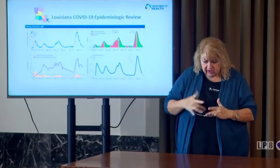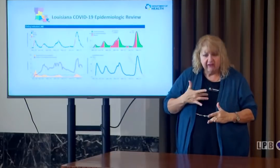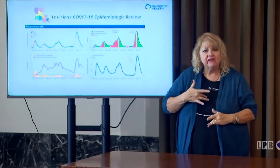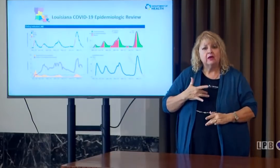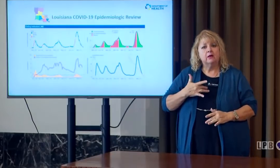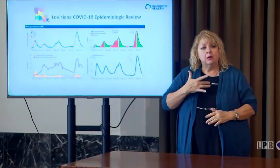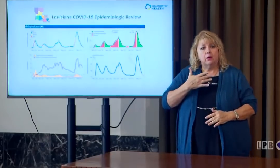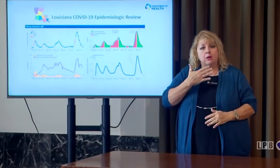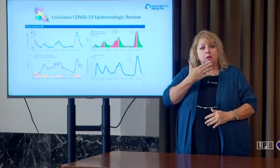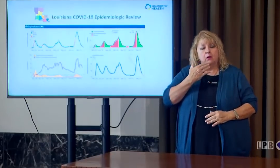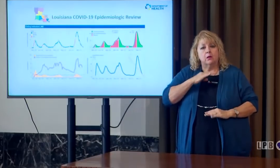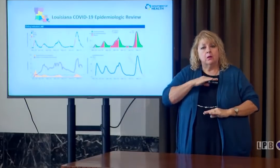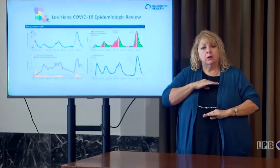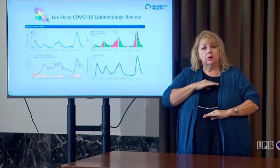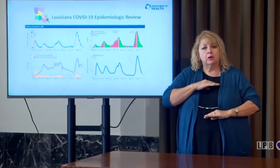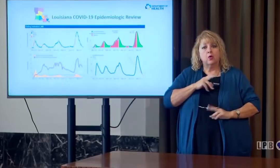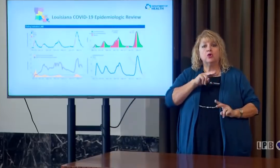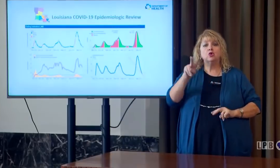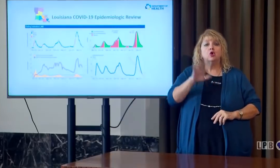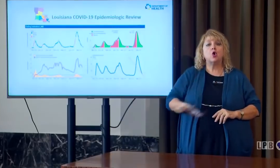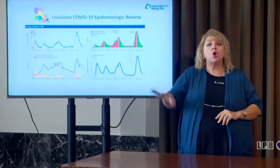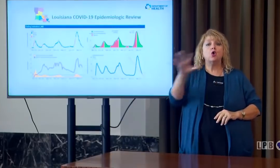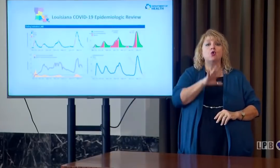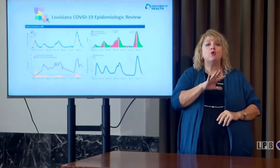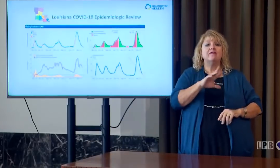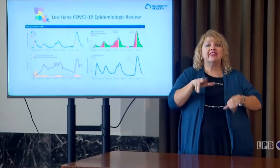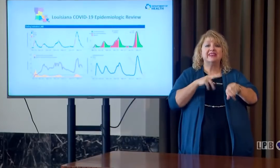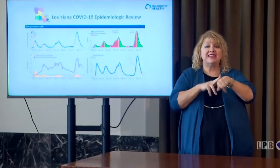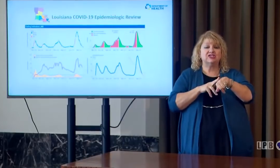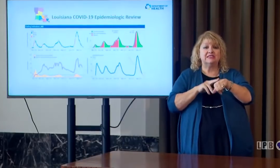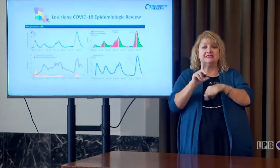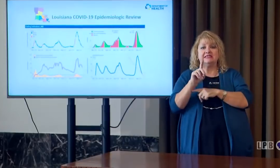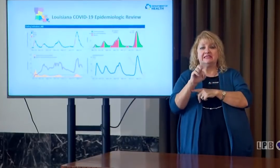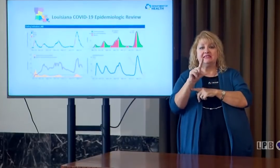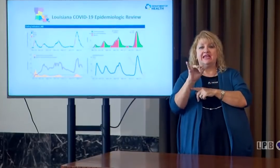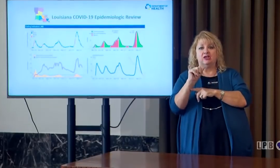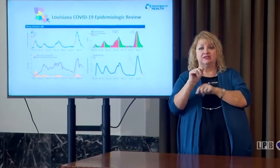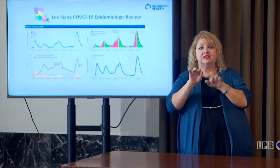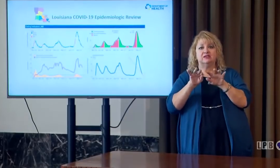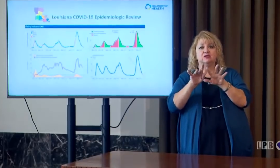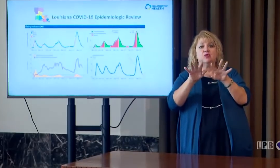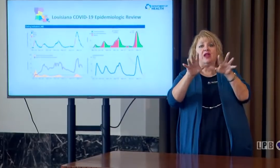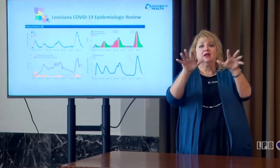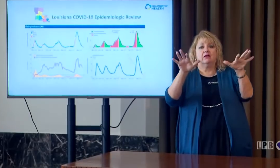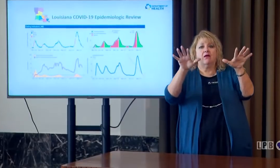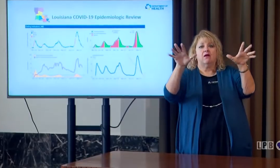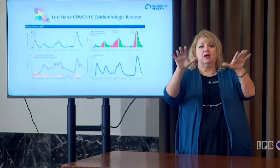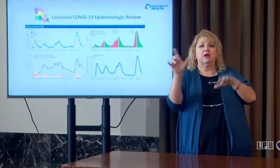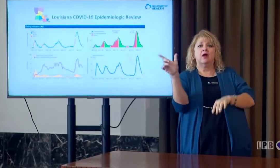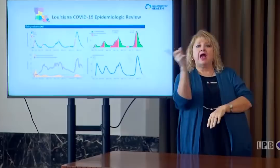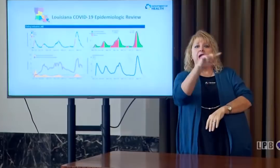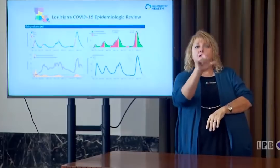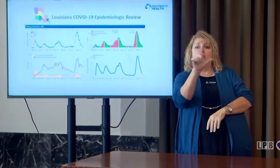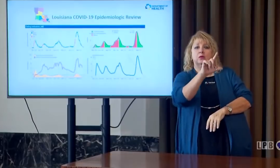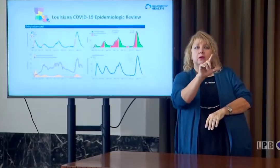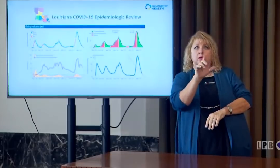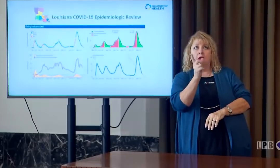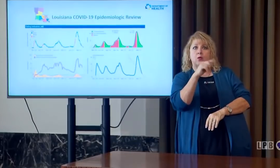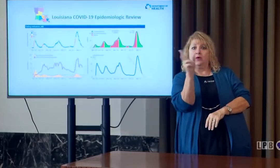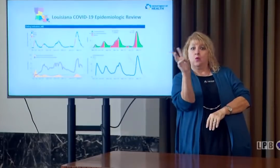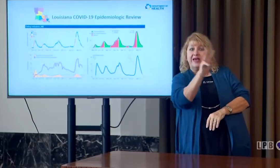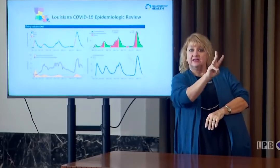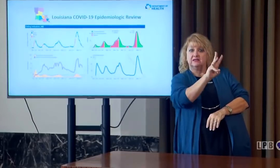national picture, the Delta wave is clearly moving to other parts of the country, out west, up north a little